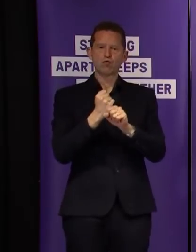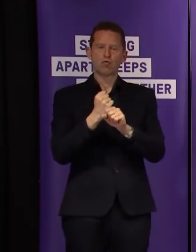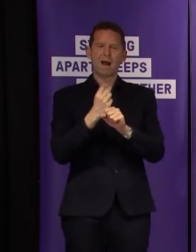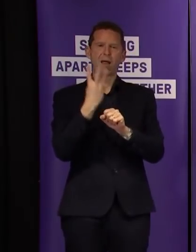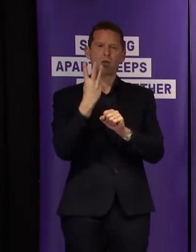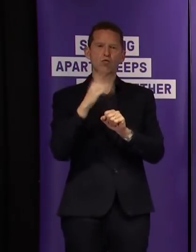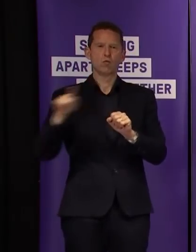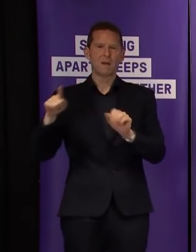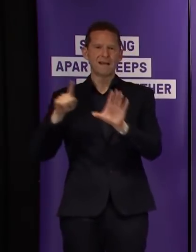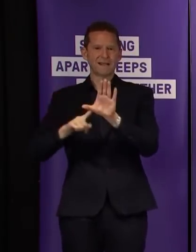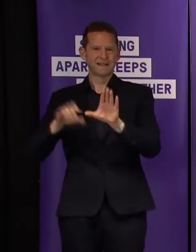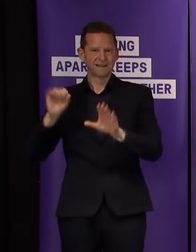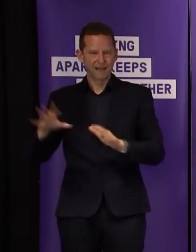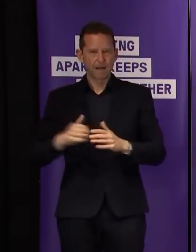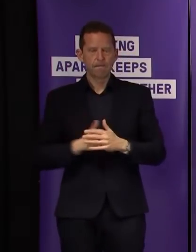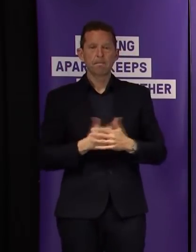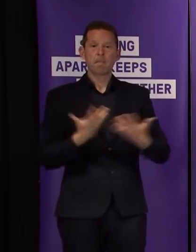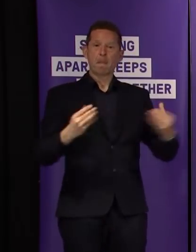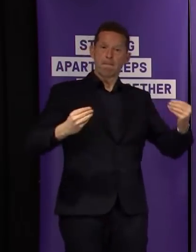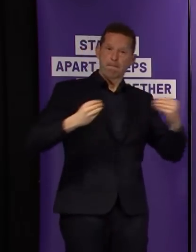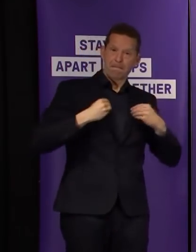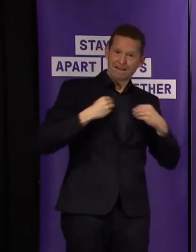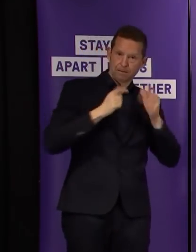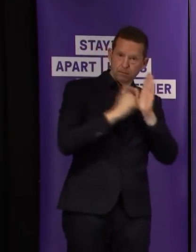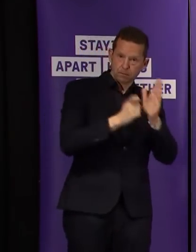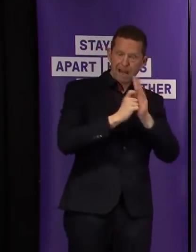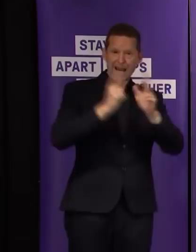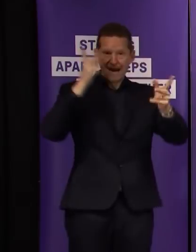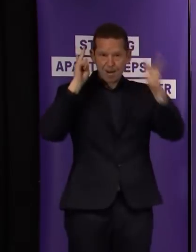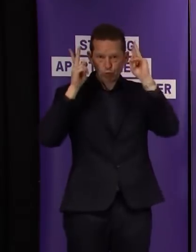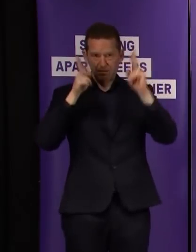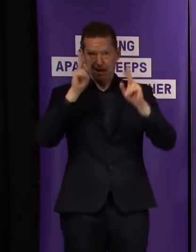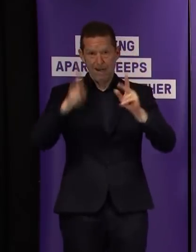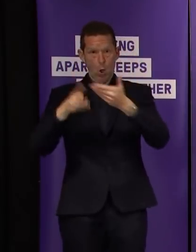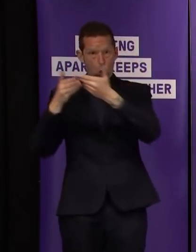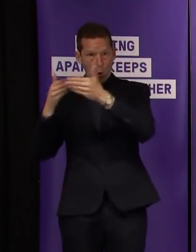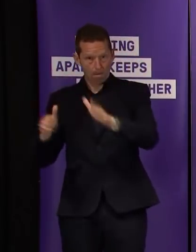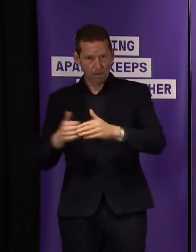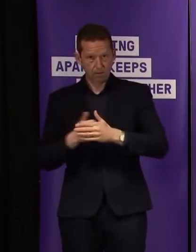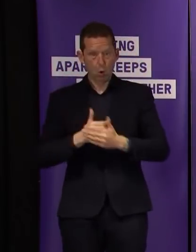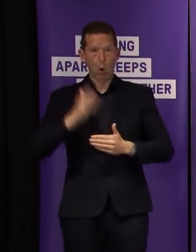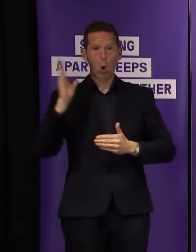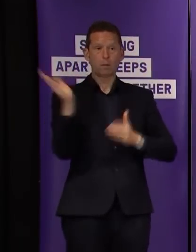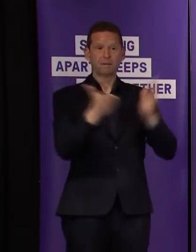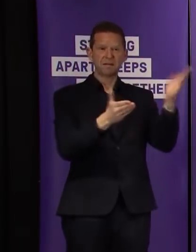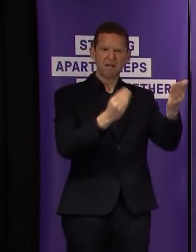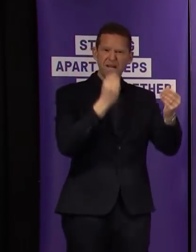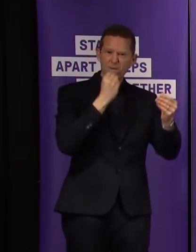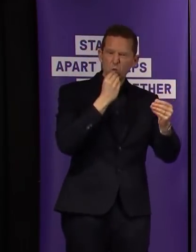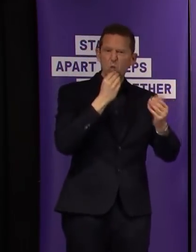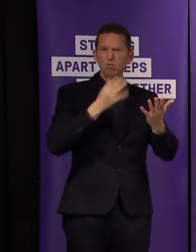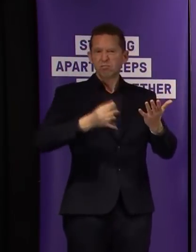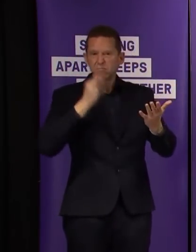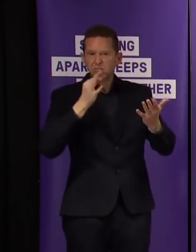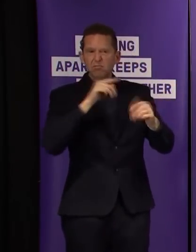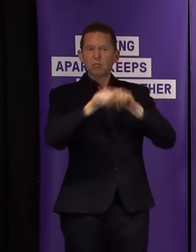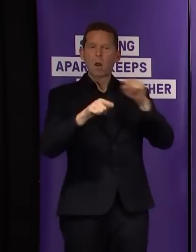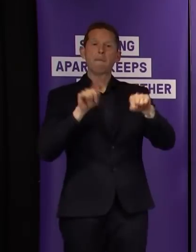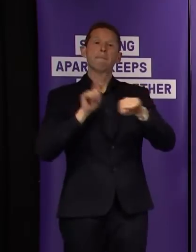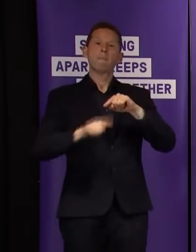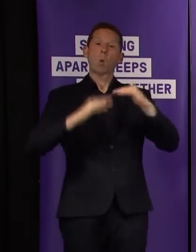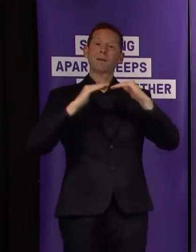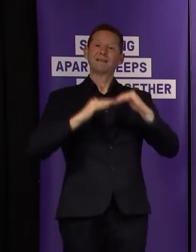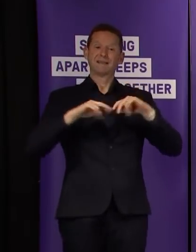3 to year 10. Retail and hairdressing will reopen. Hospitality will recommence, predominantly outdoor seated